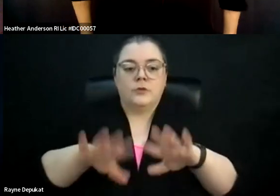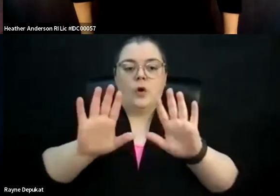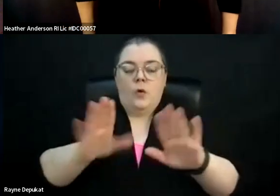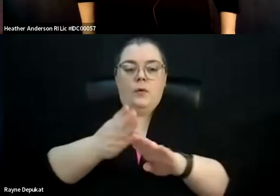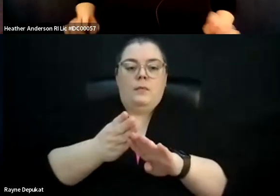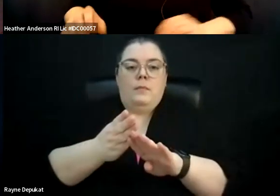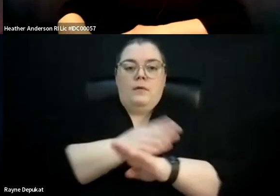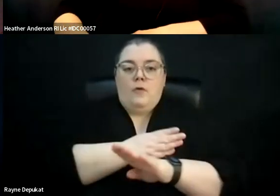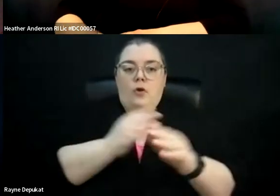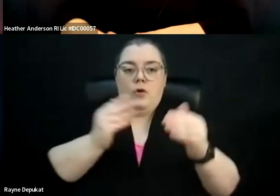Okay.